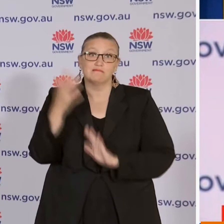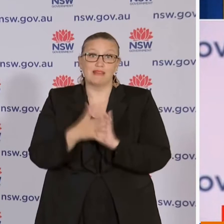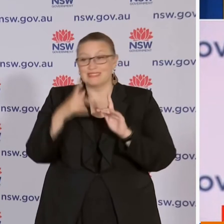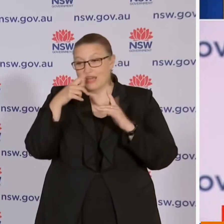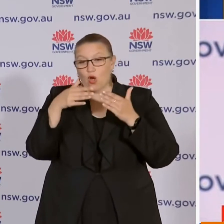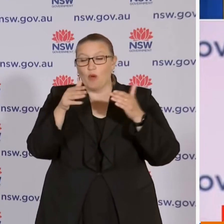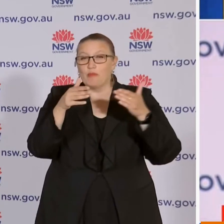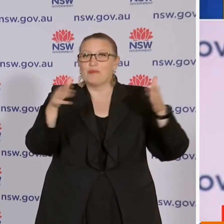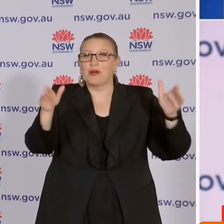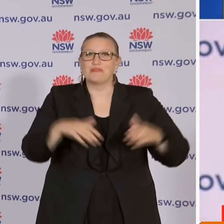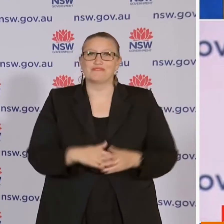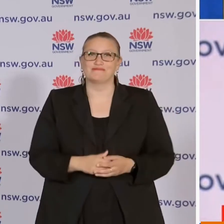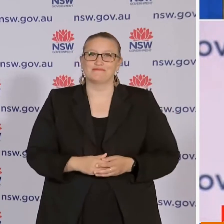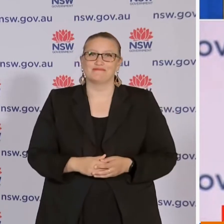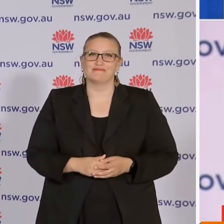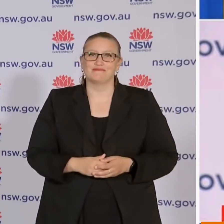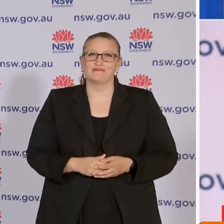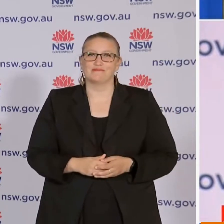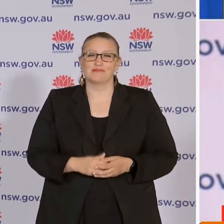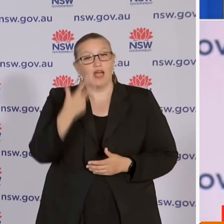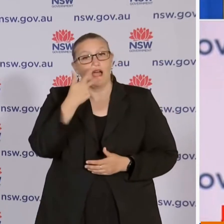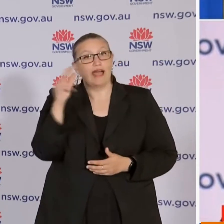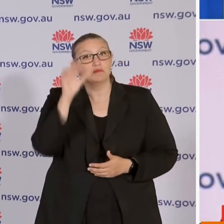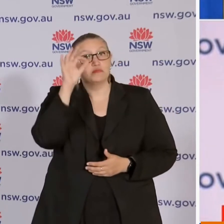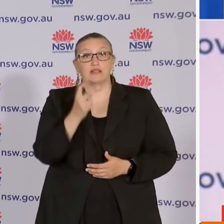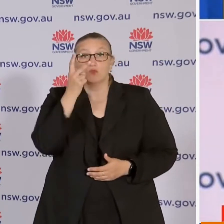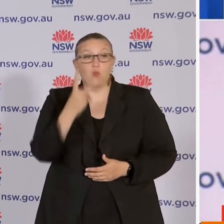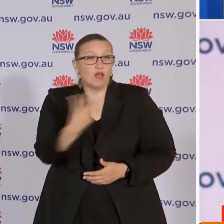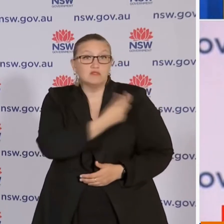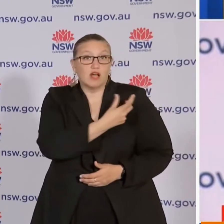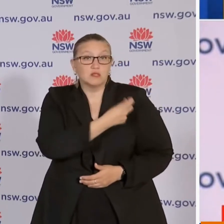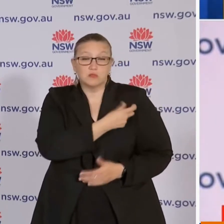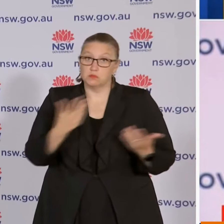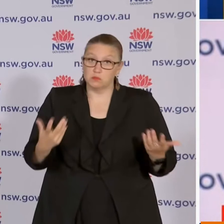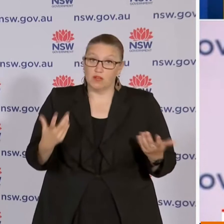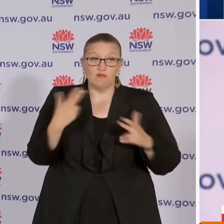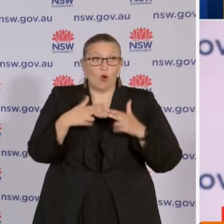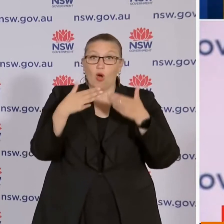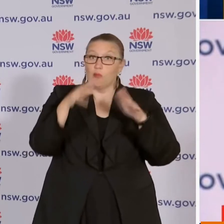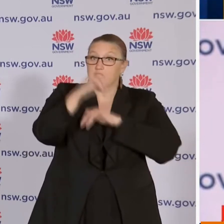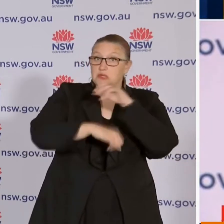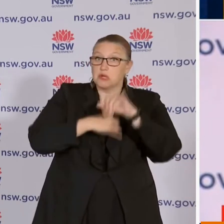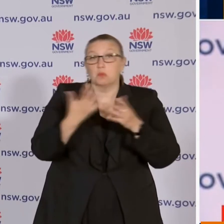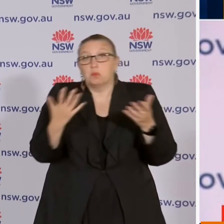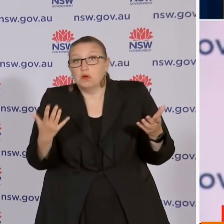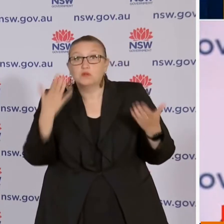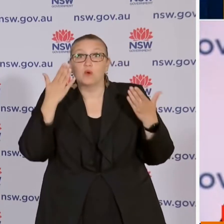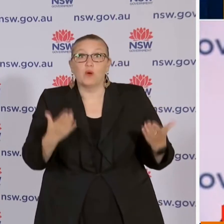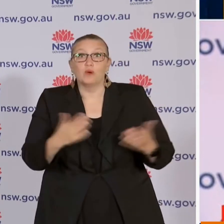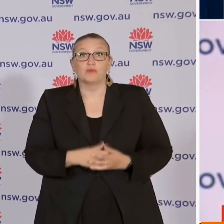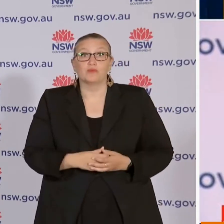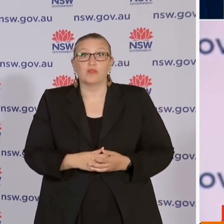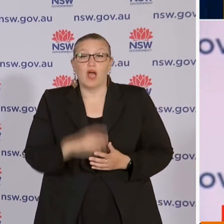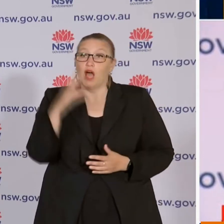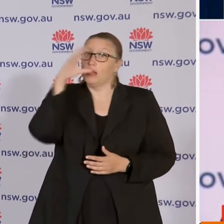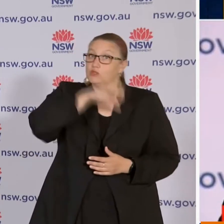travel? 80% double dose of the adult population, and by then I'm assuming that a certain cohort of 12 to 15-year-olds would be vaccinated